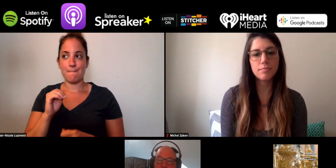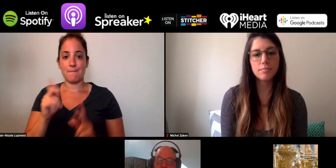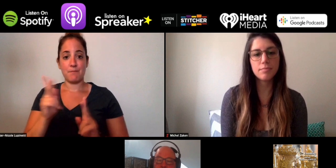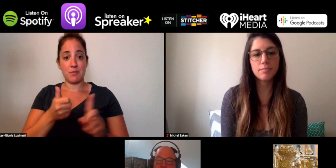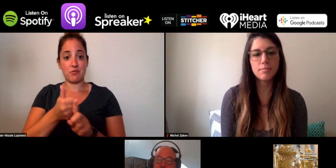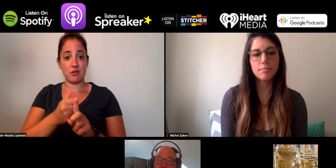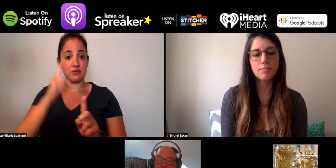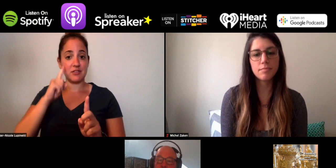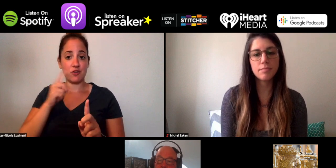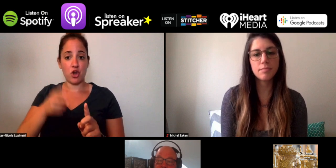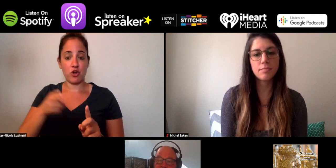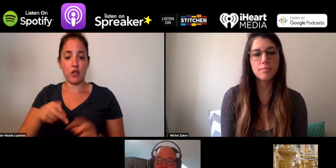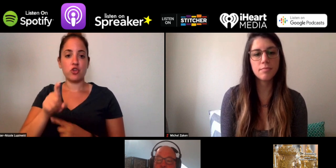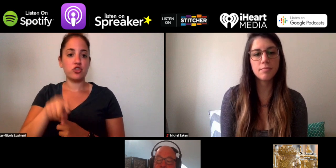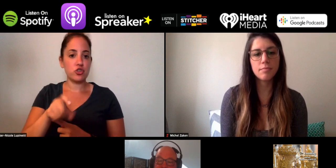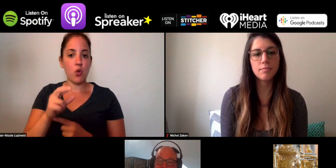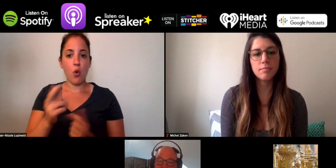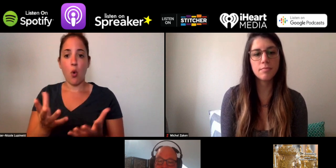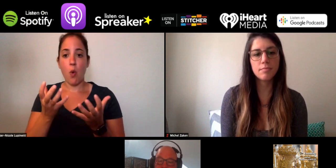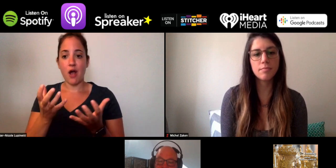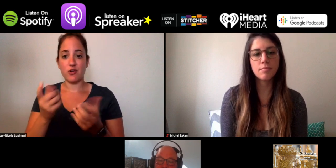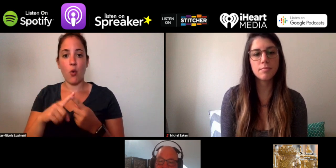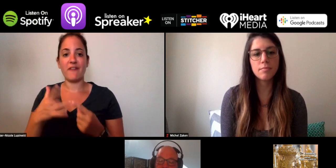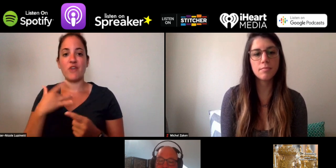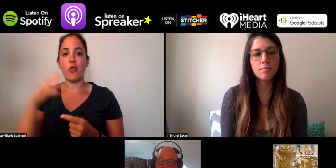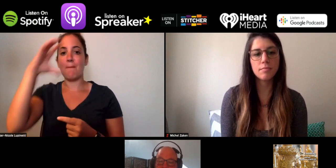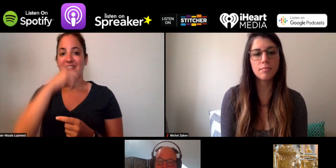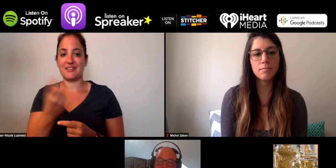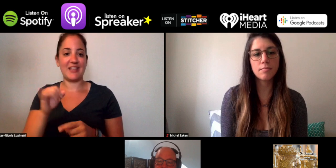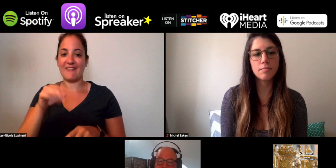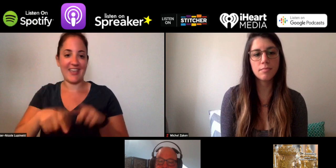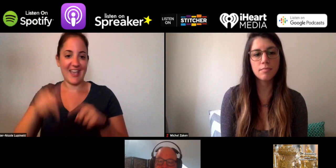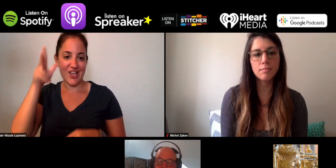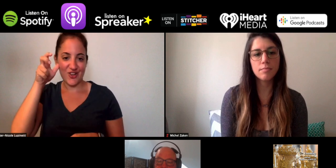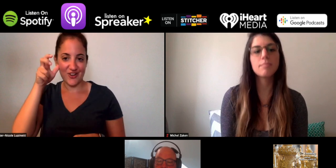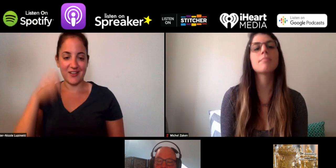are deaf and hard of hearing should or would want or are missing something by not hearing.